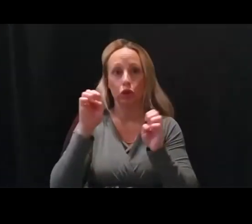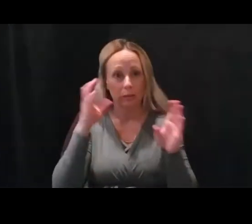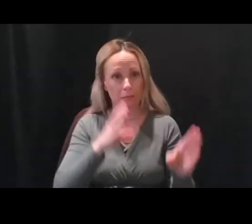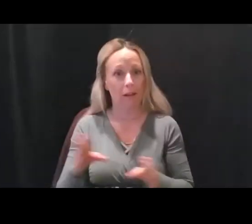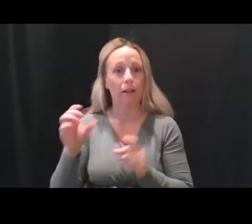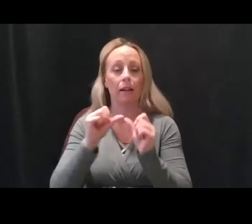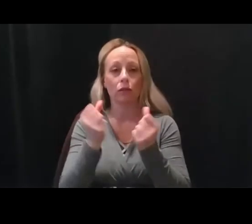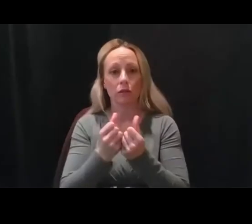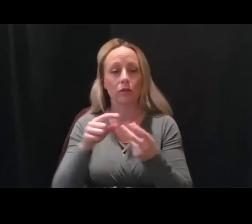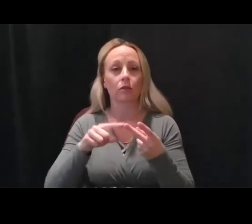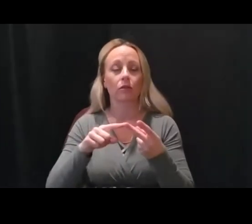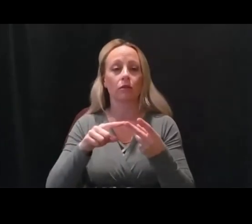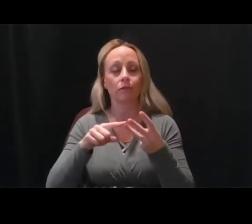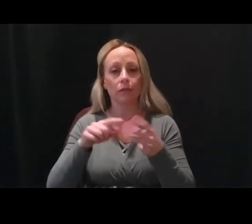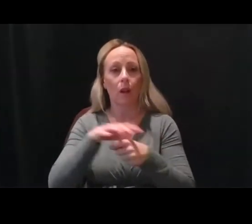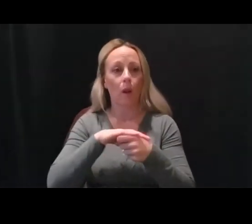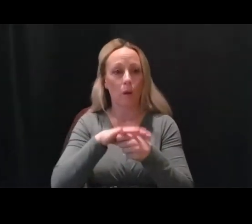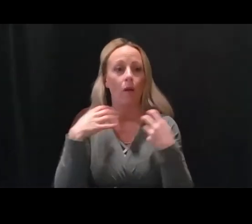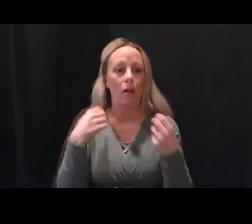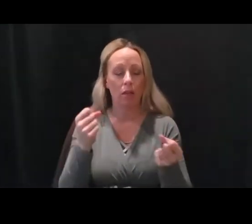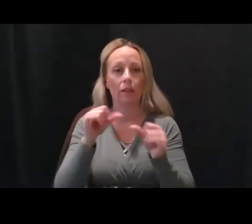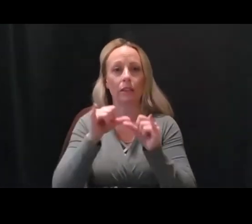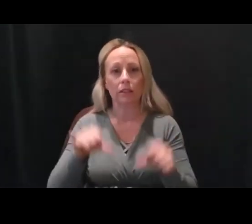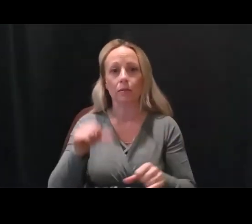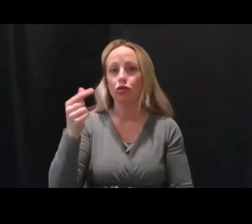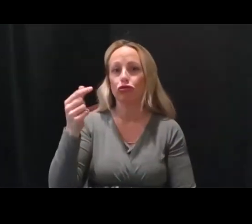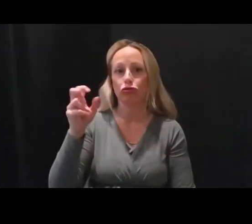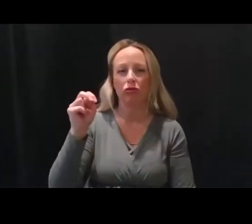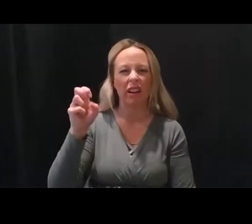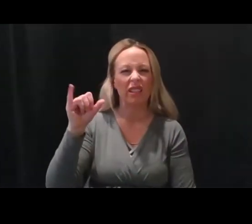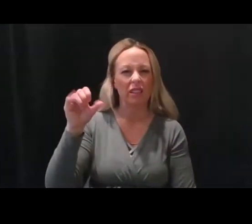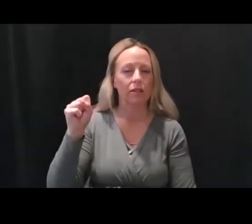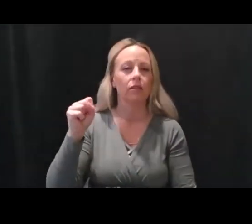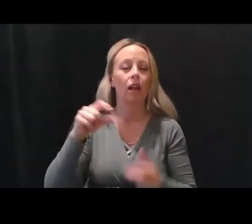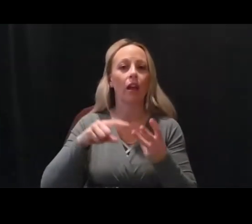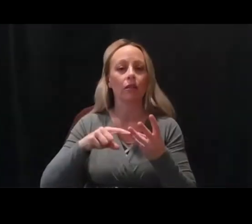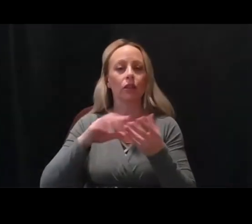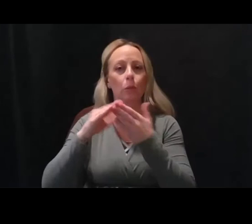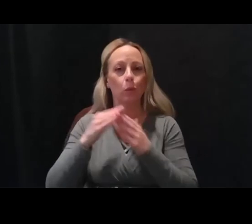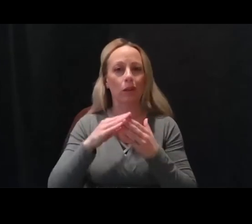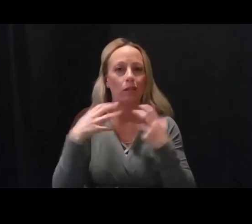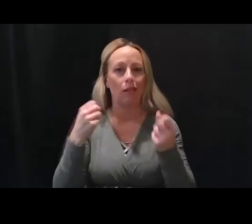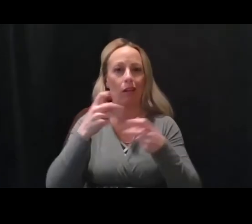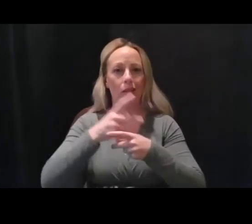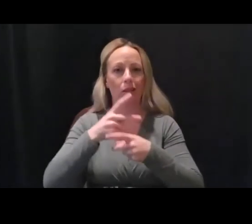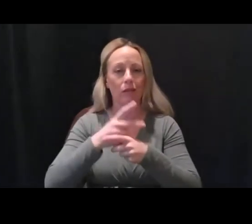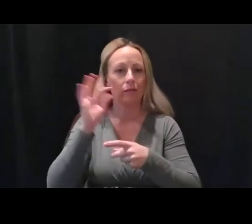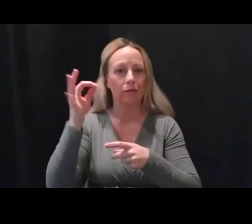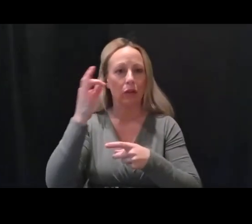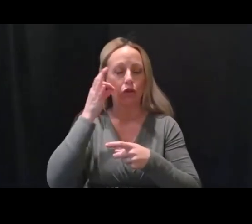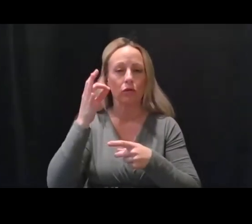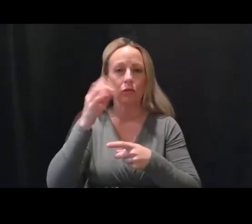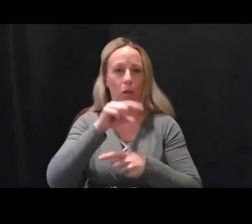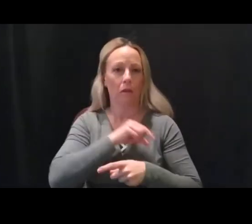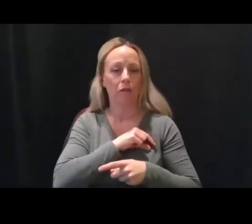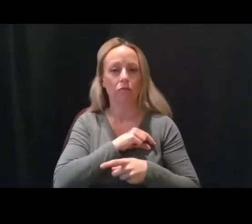our local health systems, Genesis and Unity Point, and community health care, the federally qualified health center.